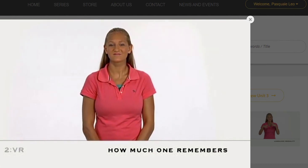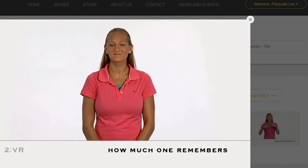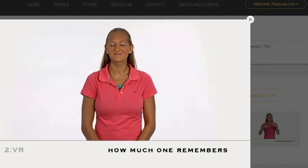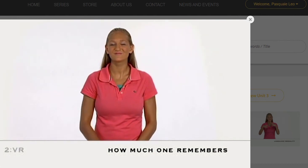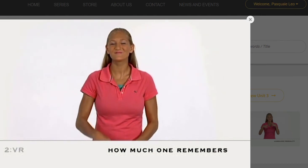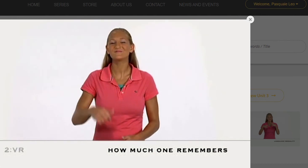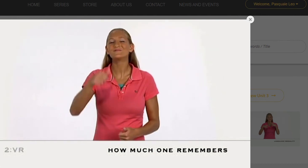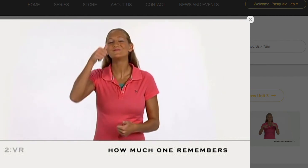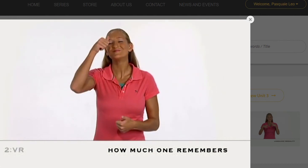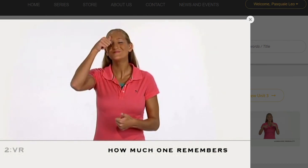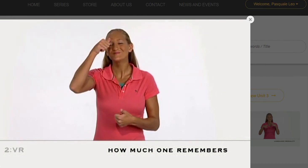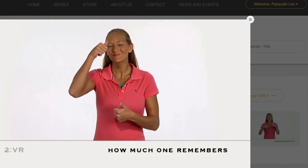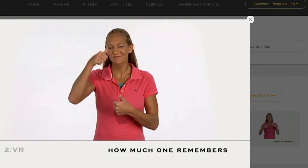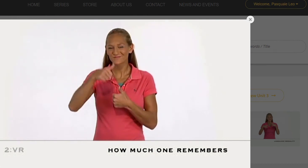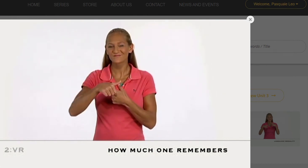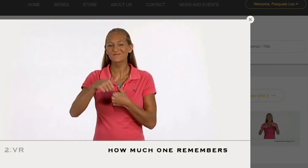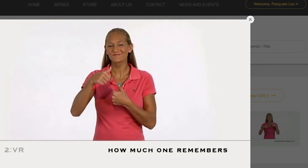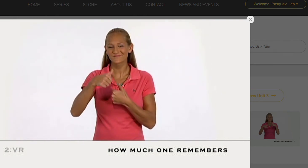Next,